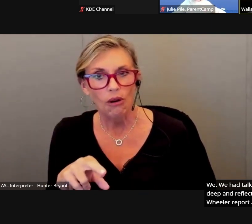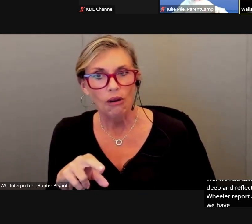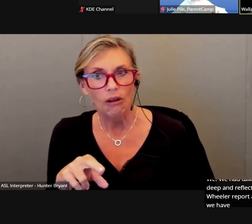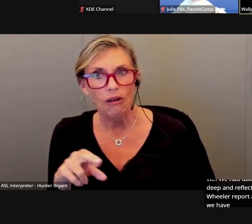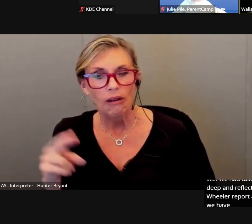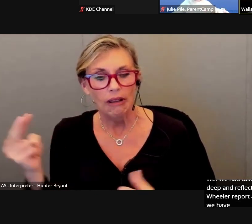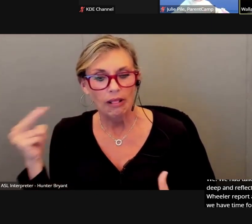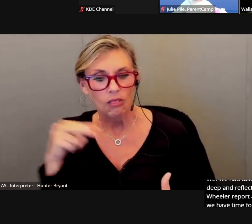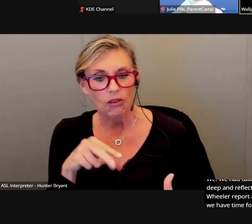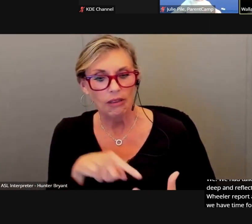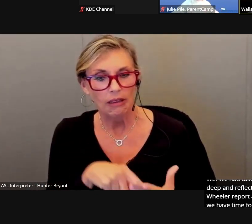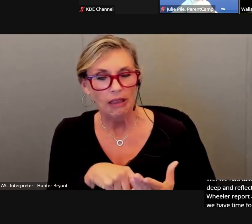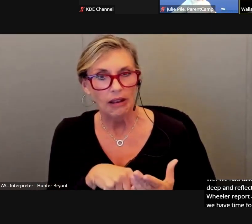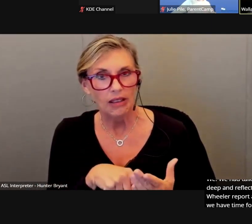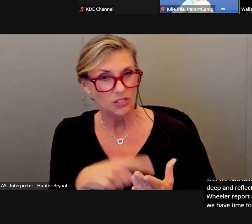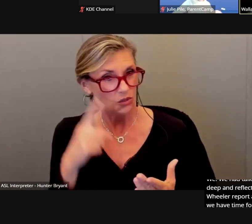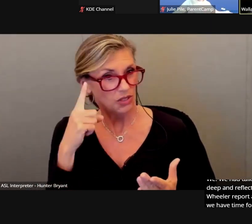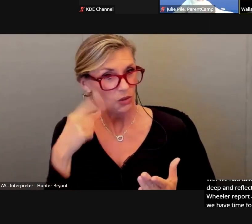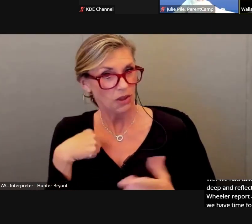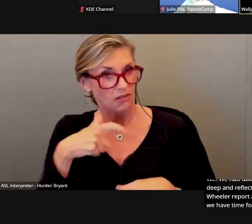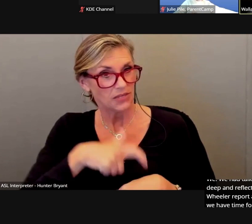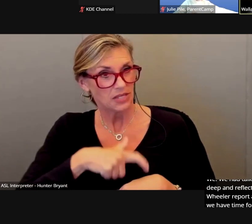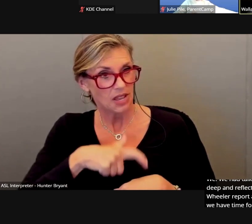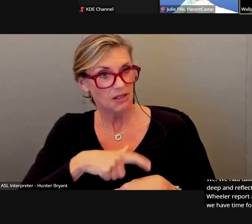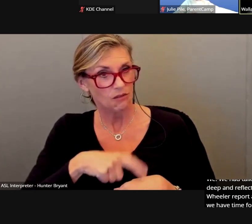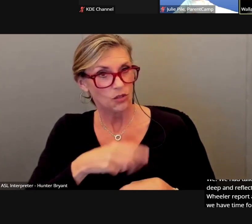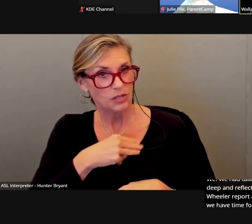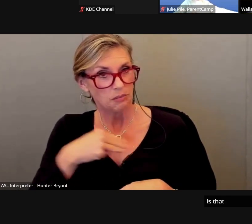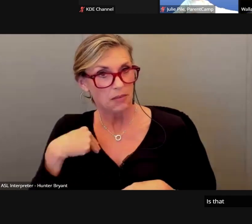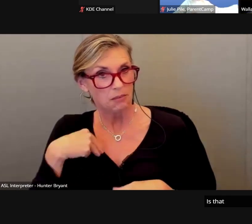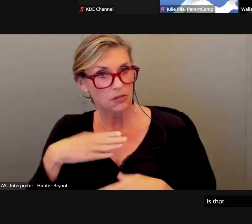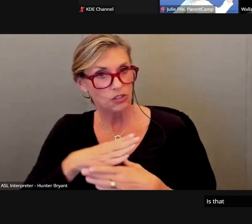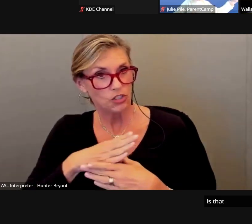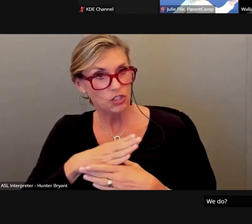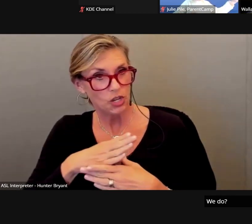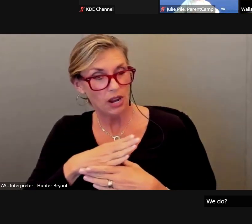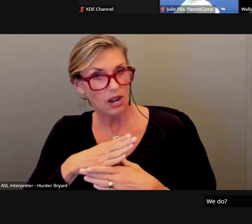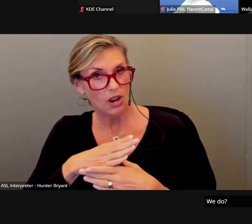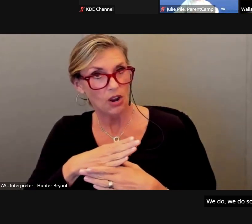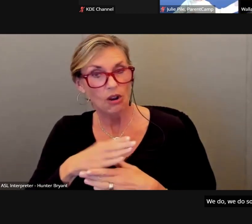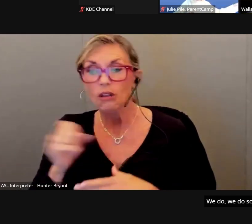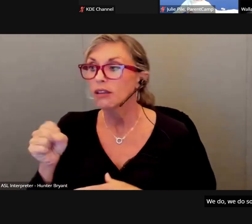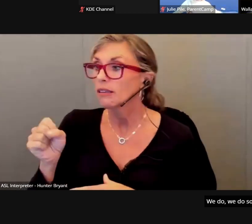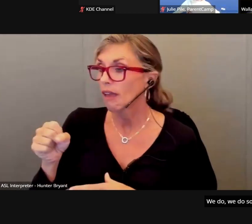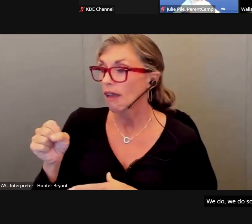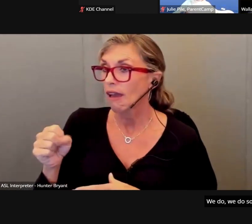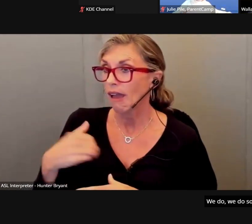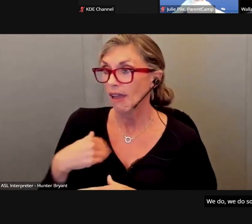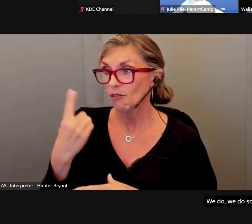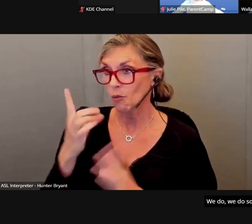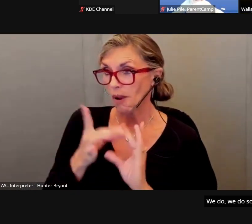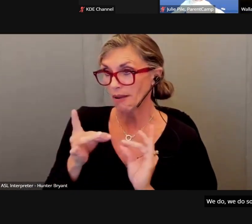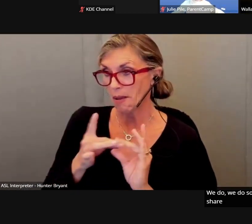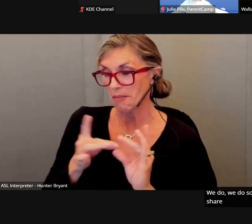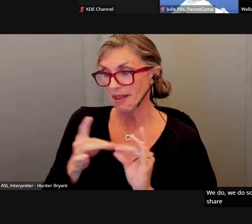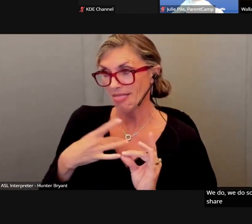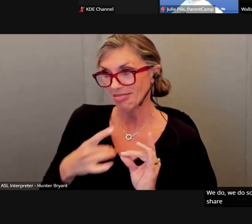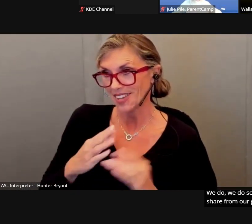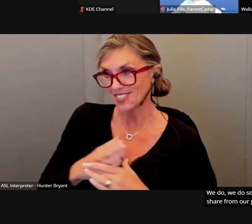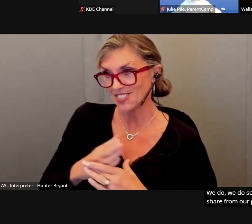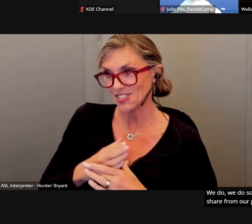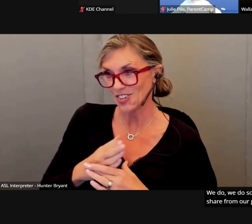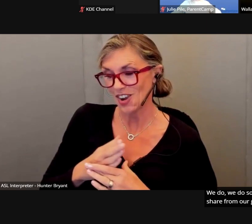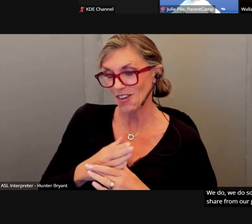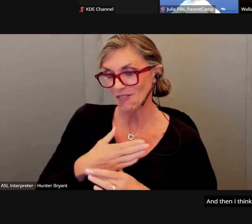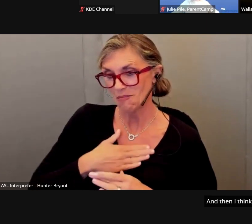for some members to share out? Is that? We do. So I have one comment that I want to share from our group, and then I think we have a couple